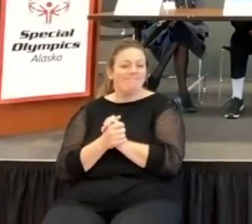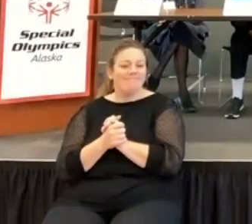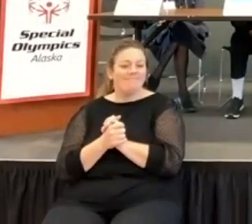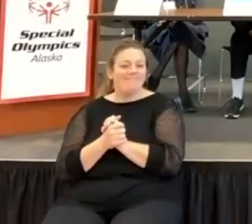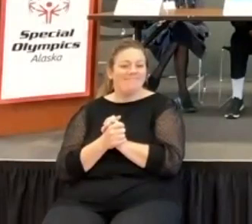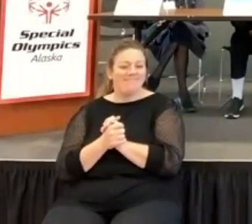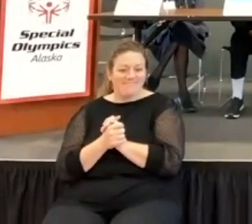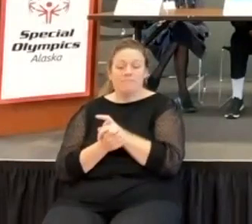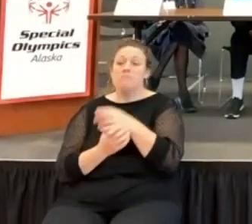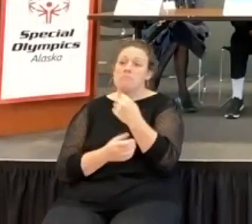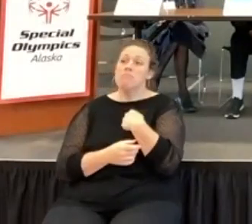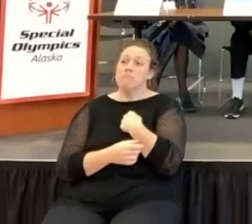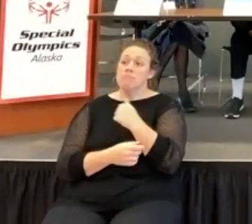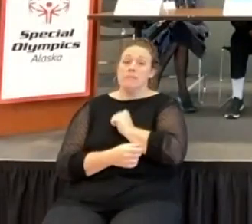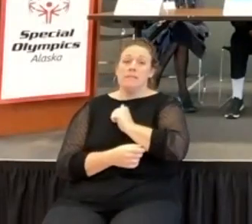Okay, eating healthy